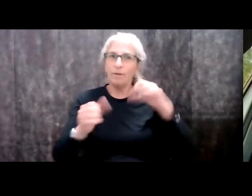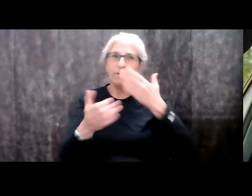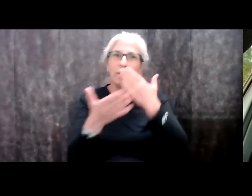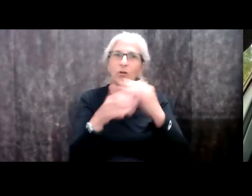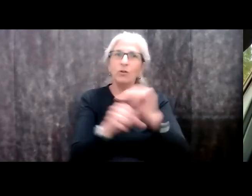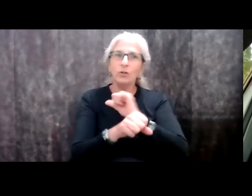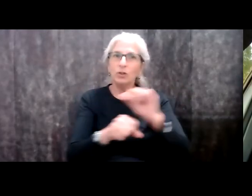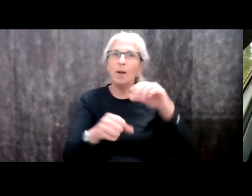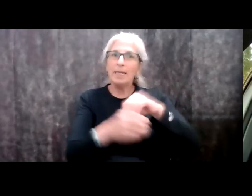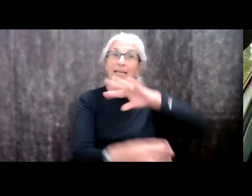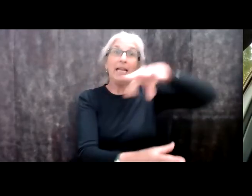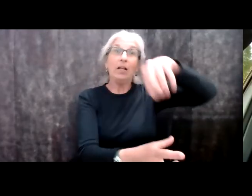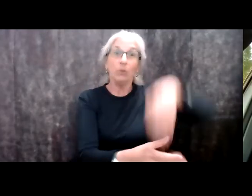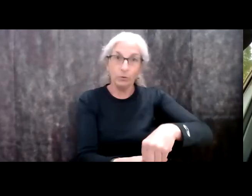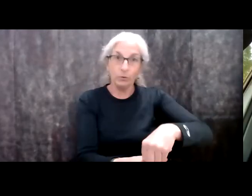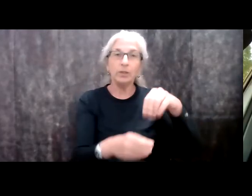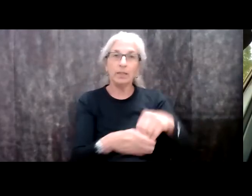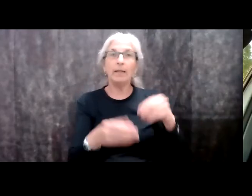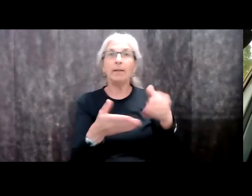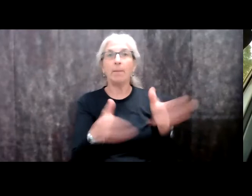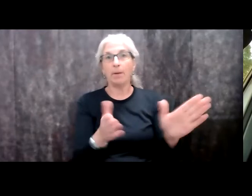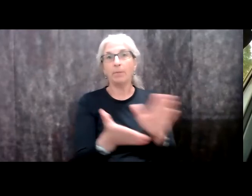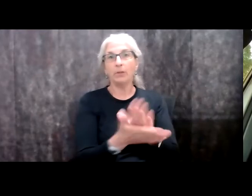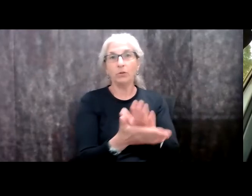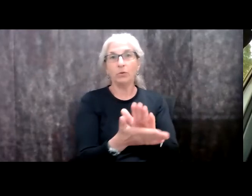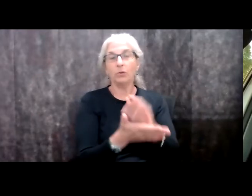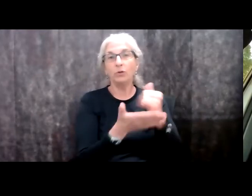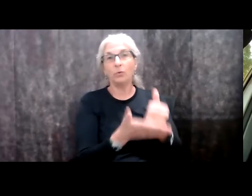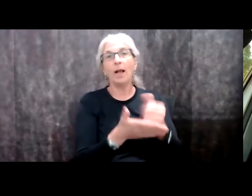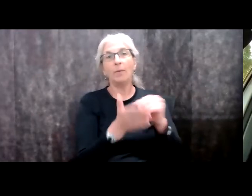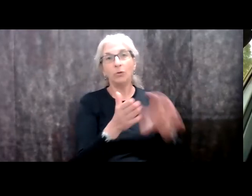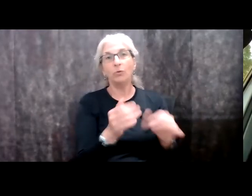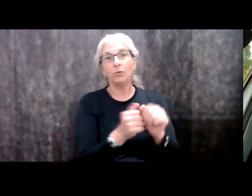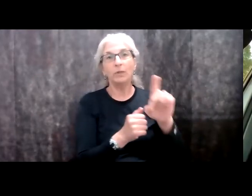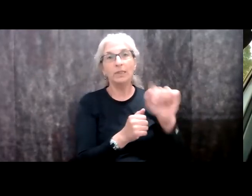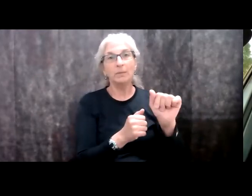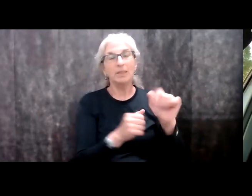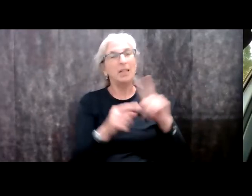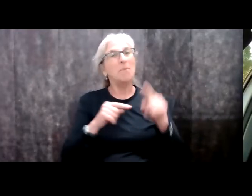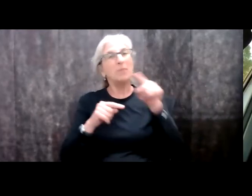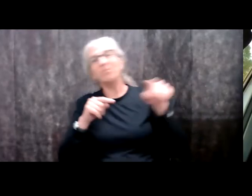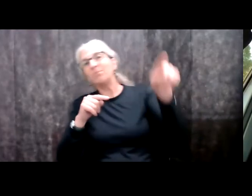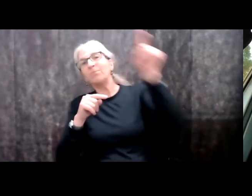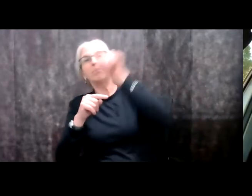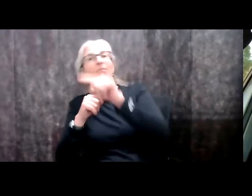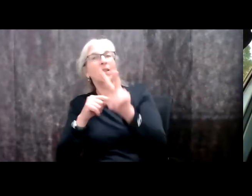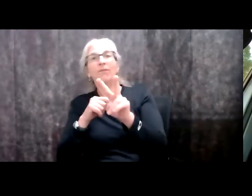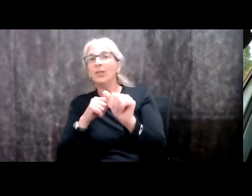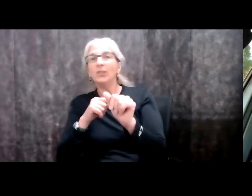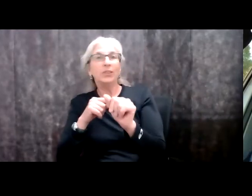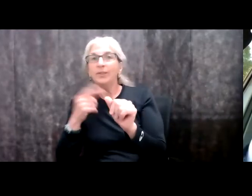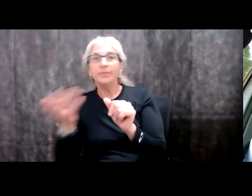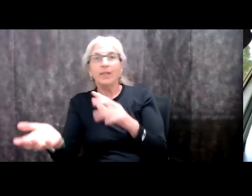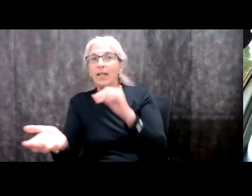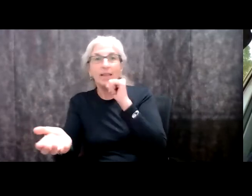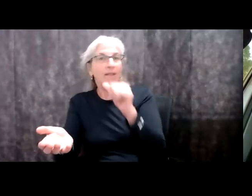provide resources to help those with disabilities. But I would also argue that in other areas of Virginia, that they have not